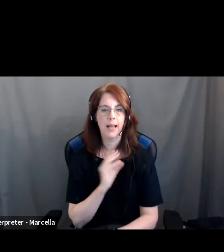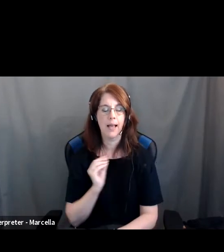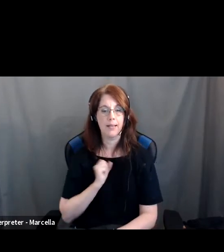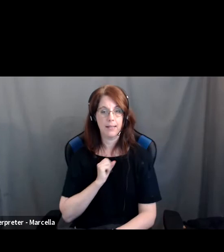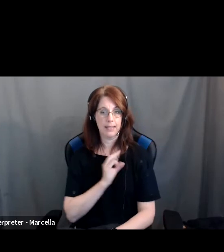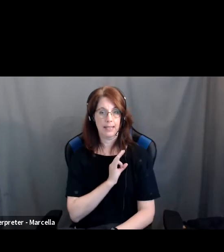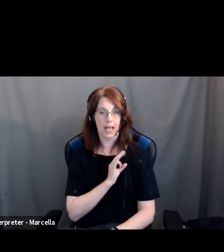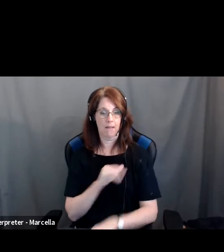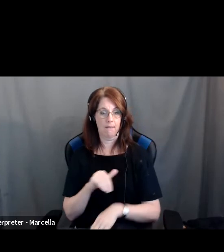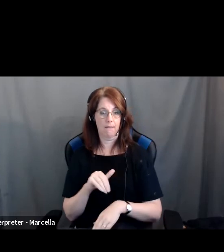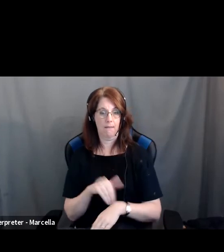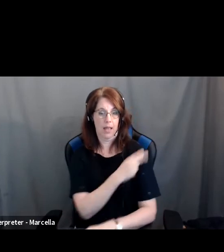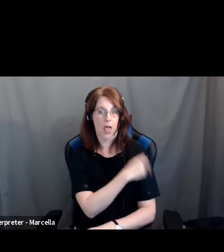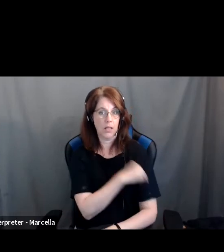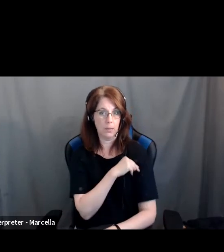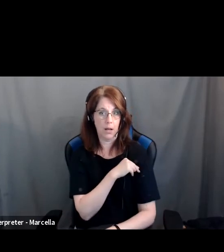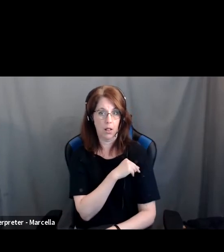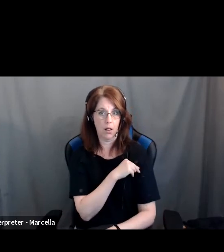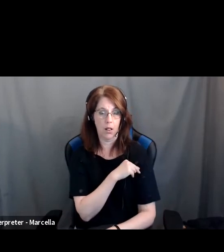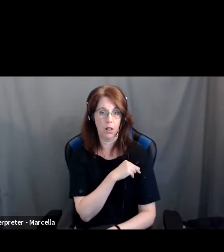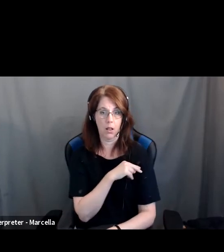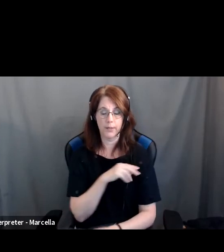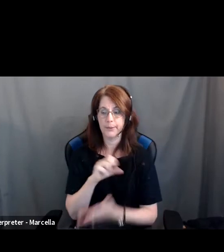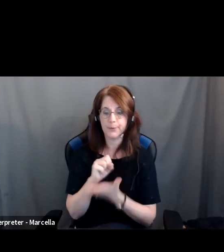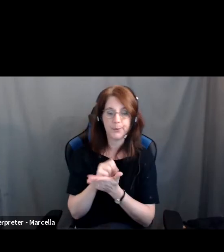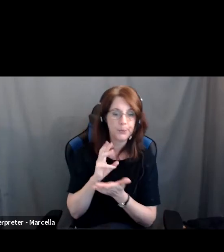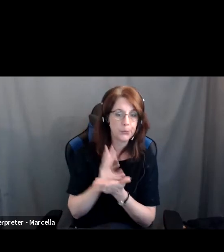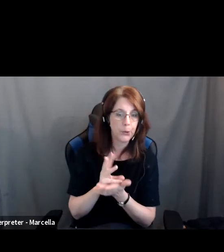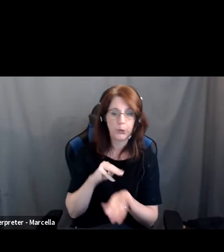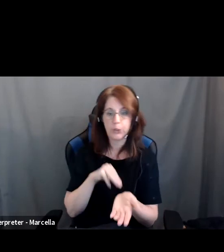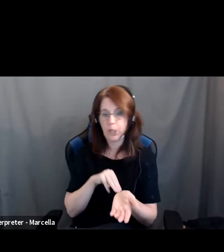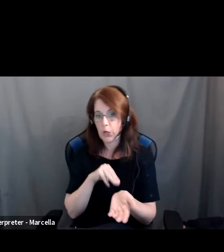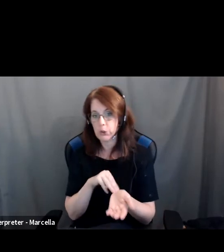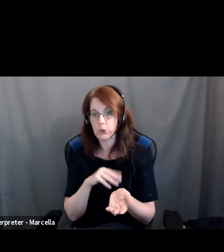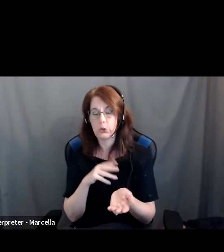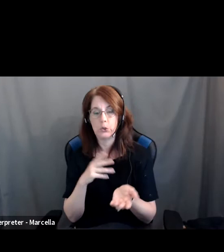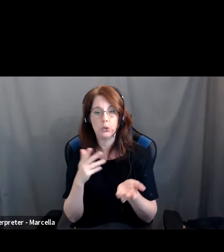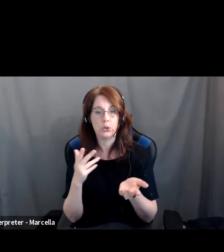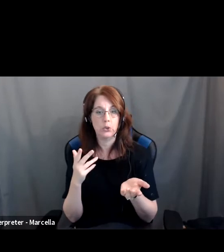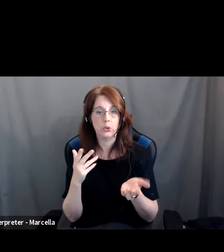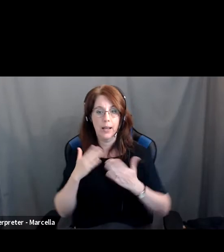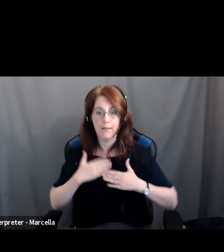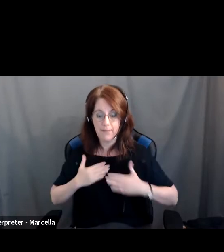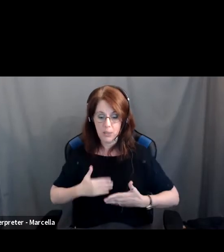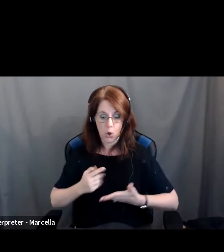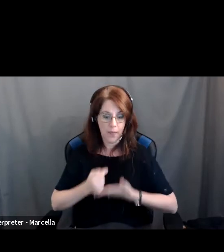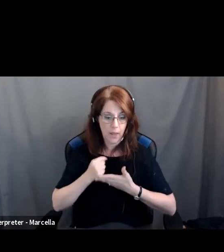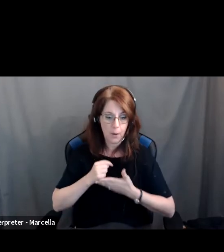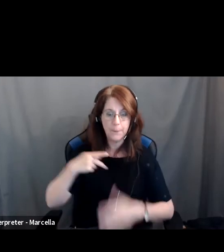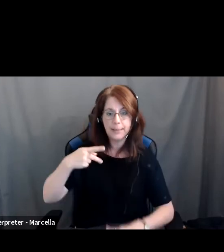at hospitals, whether it be social workers, doctors, physical therapists,